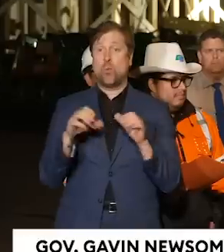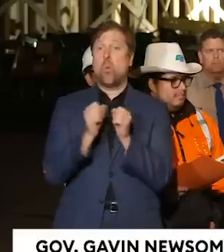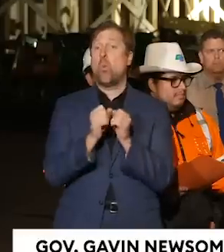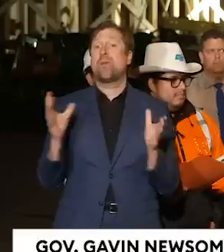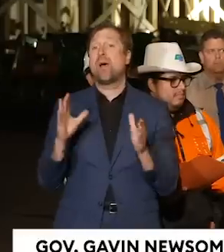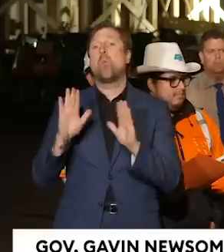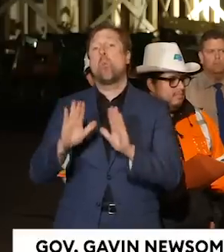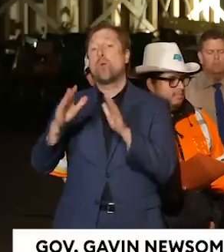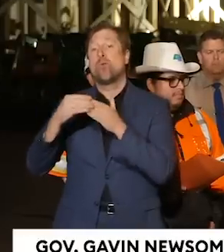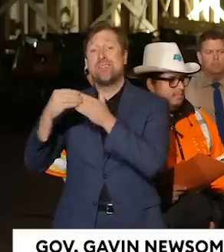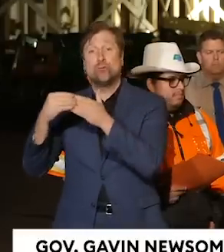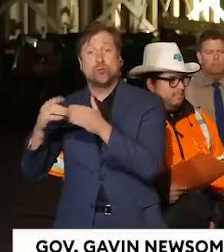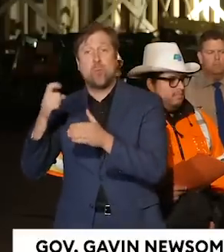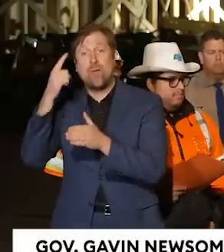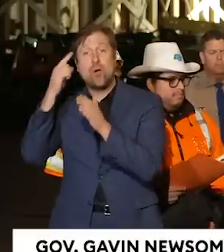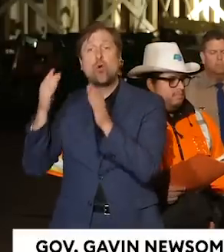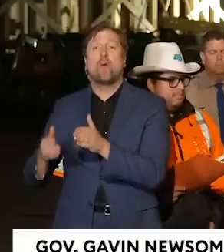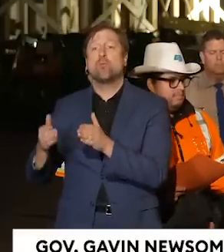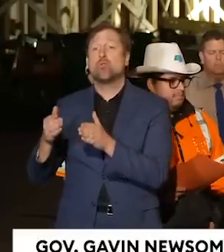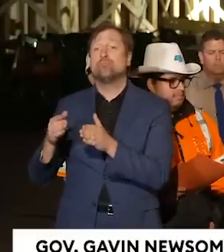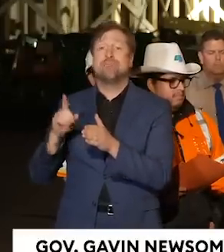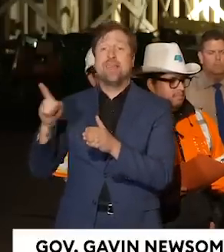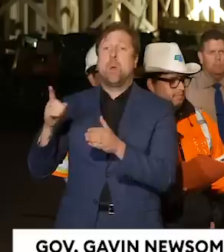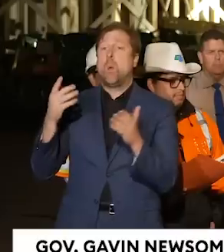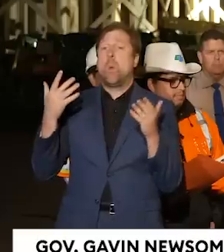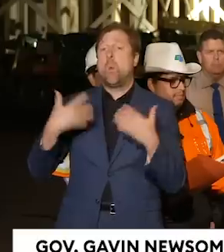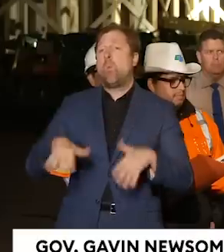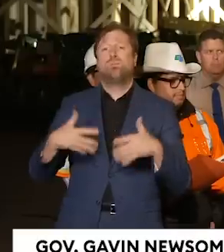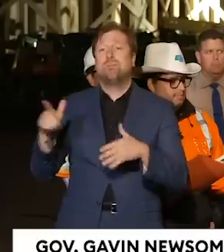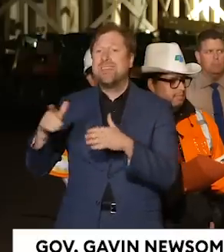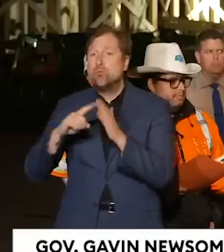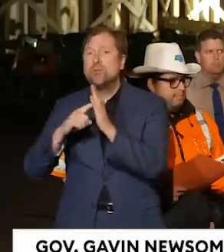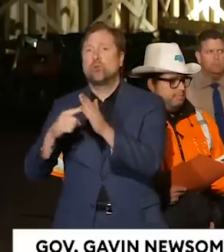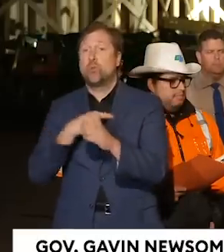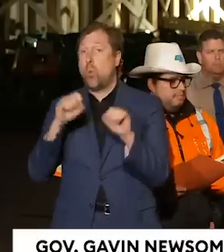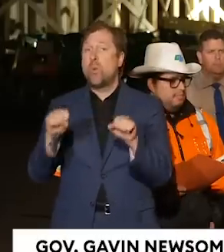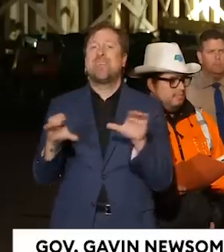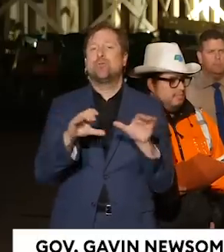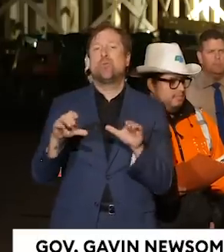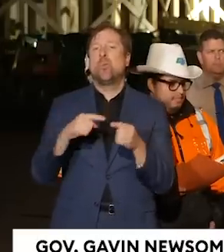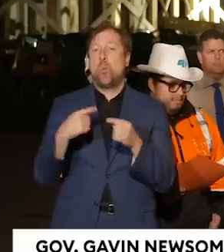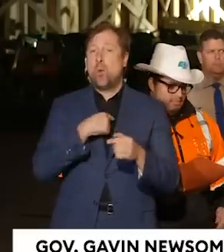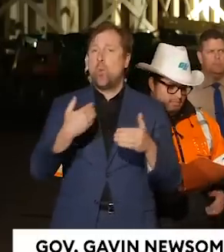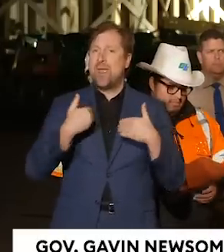wonderful leadership of our governor, who exemplifies what it is that we can do when we have